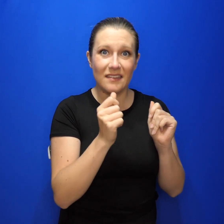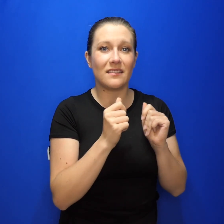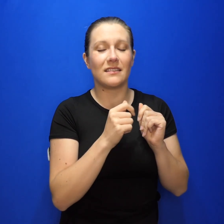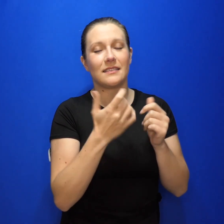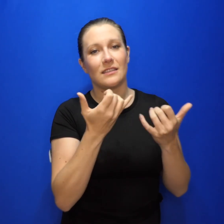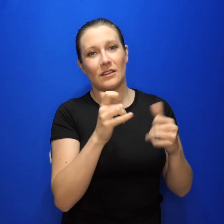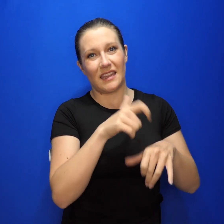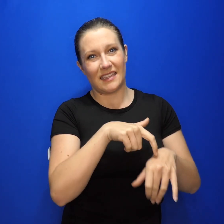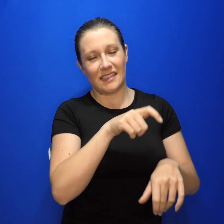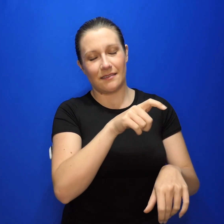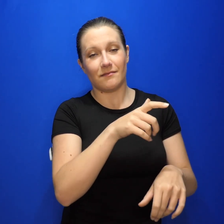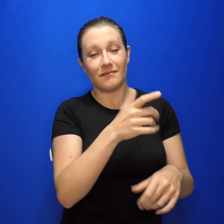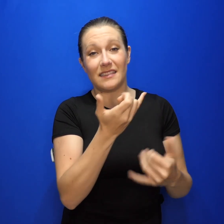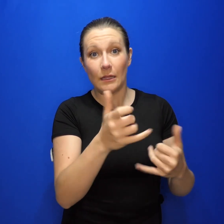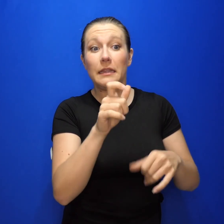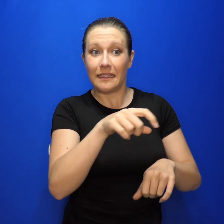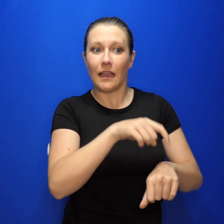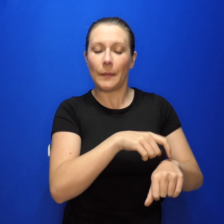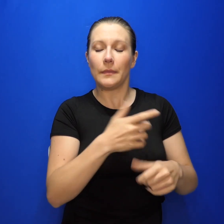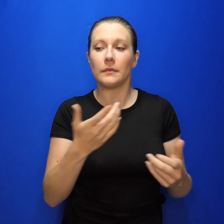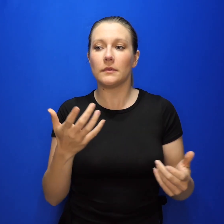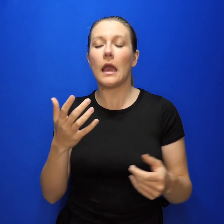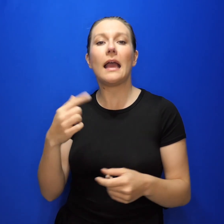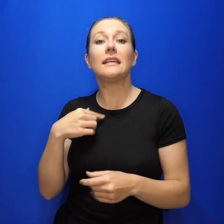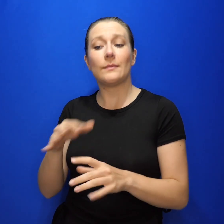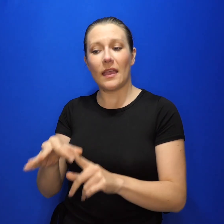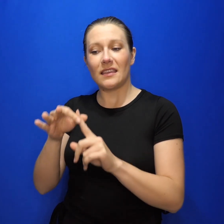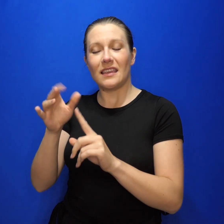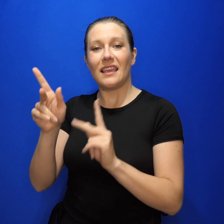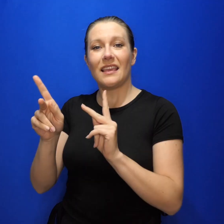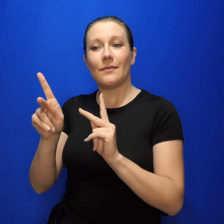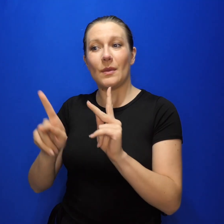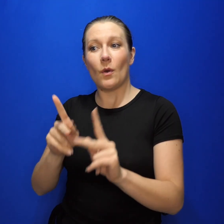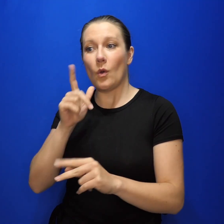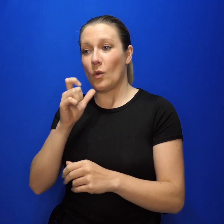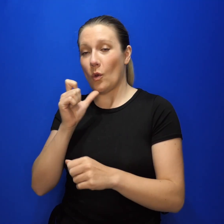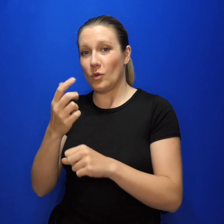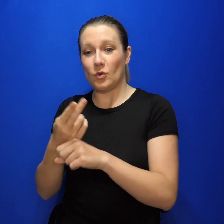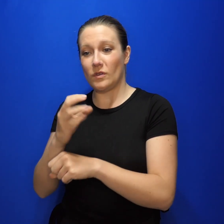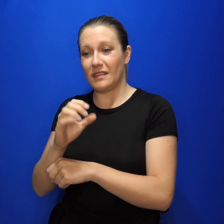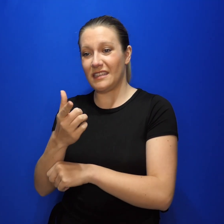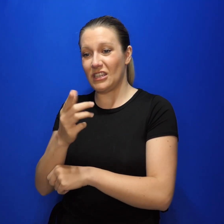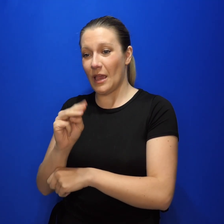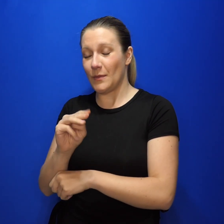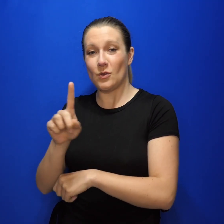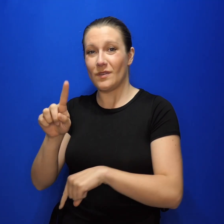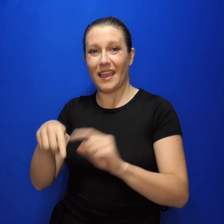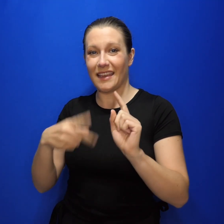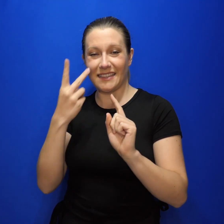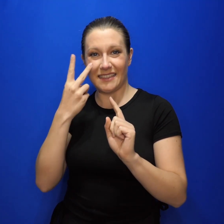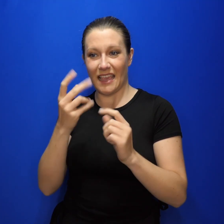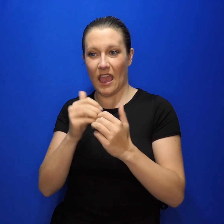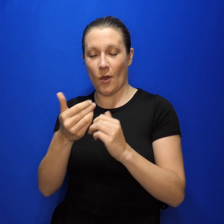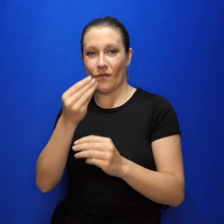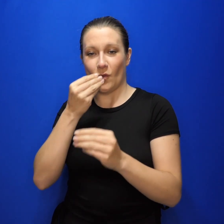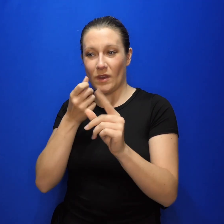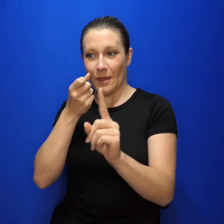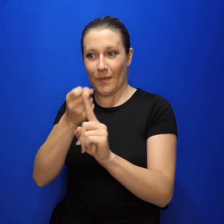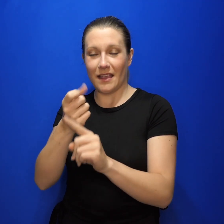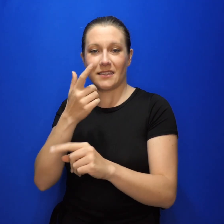time. Especially for people who've never used a CGM or worn one, that you can't really see how food impacts blood sugar and how long it takes for